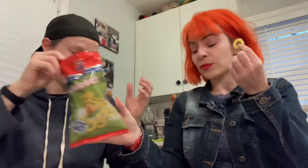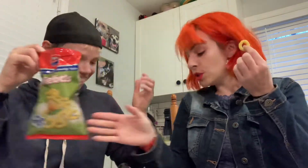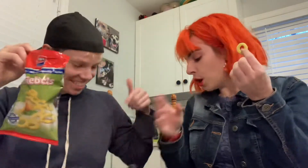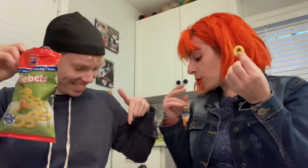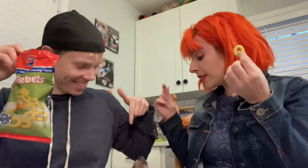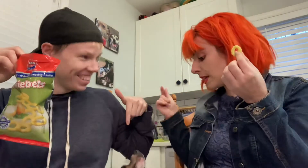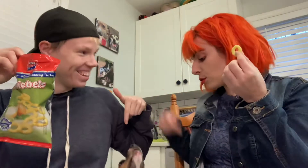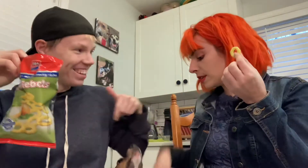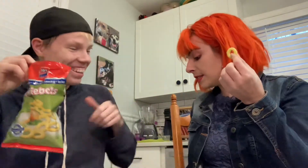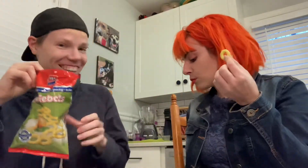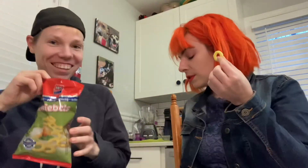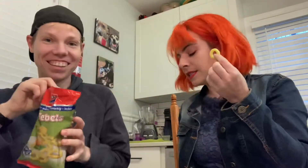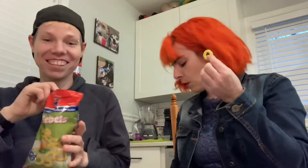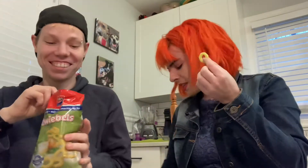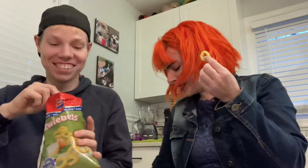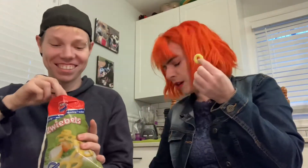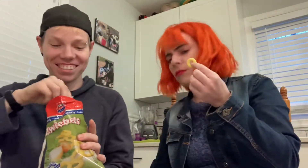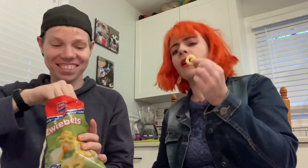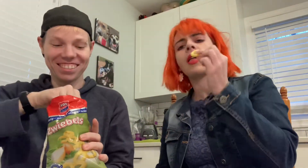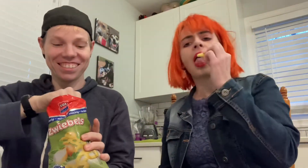No, get down, get down, get down, get down.